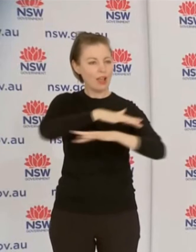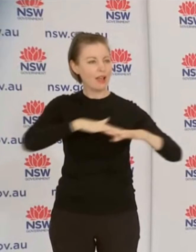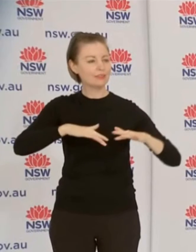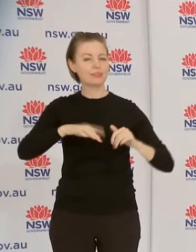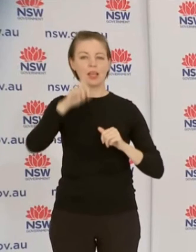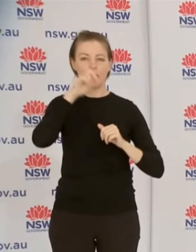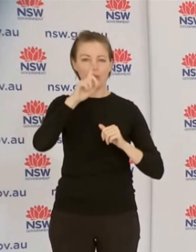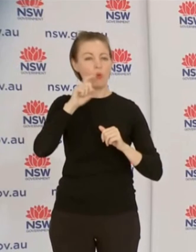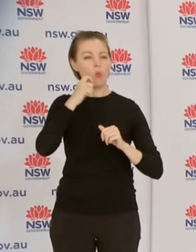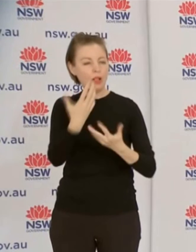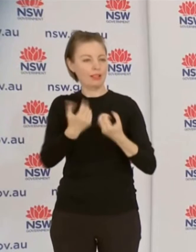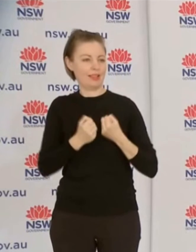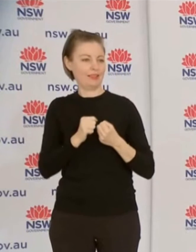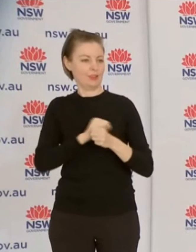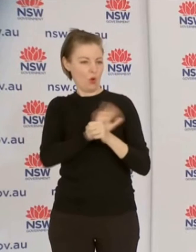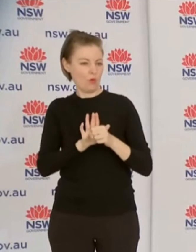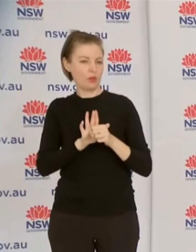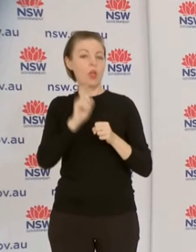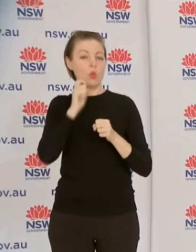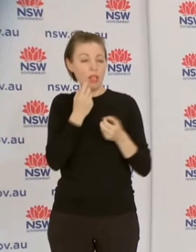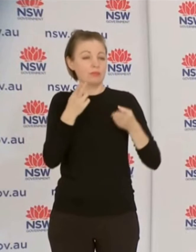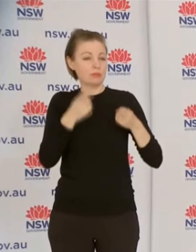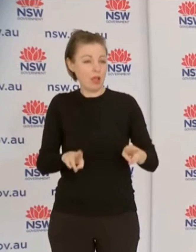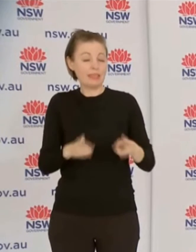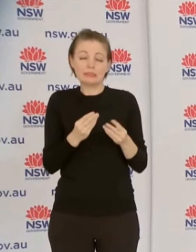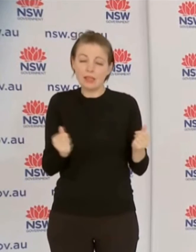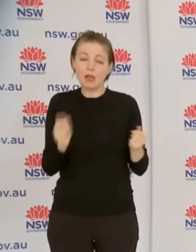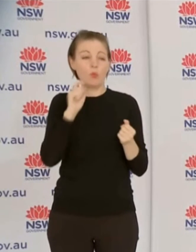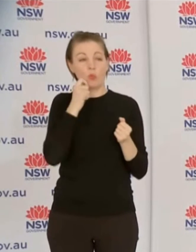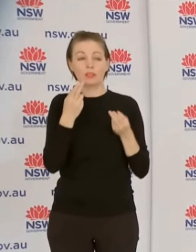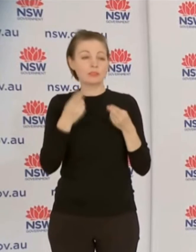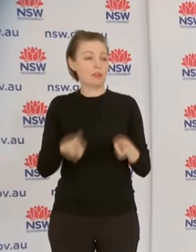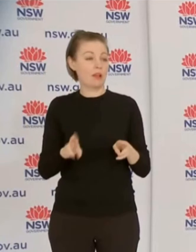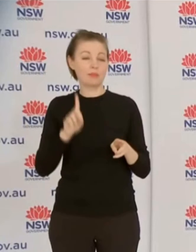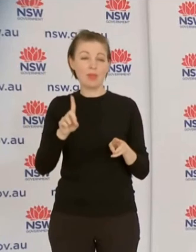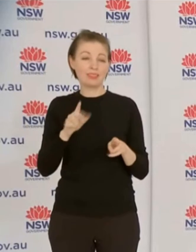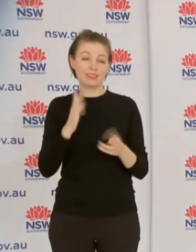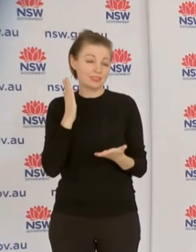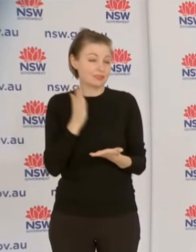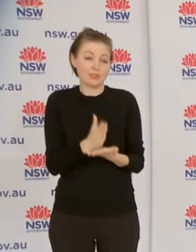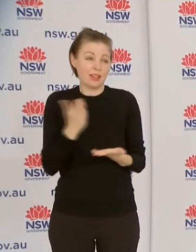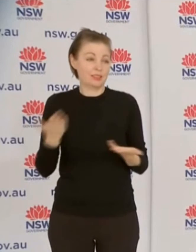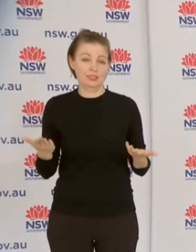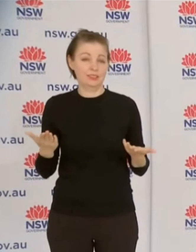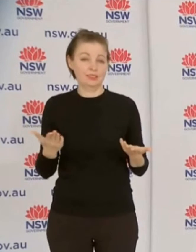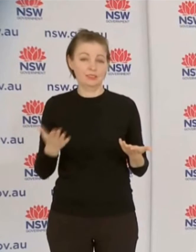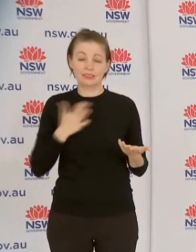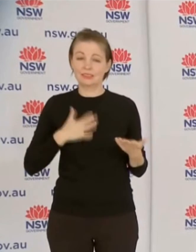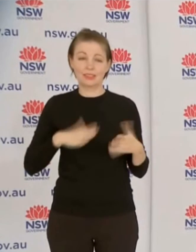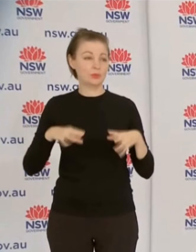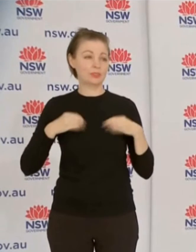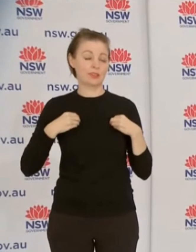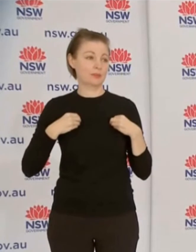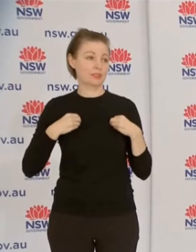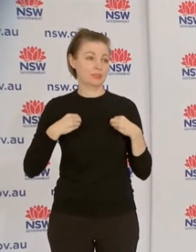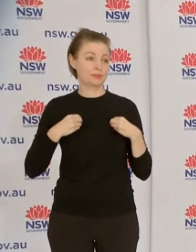everyone is vaccinated. And this is the reality. And that's why, as New South Wales is the largest state, we've often had to